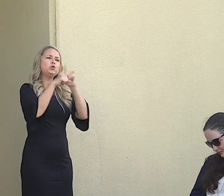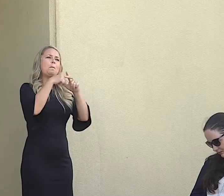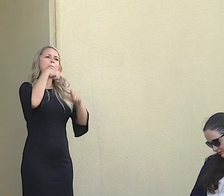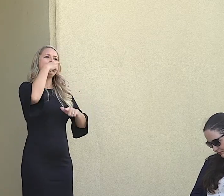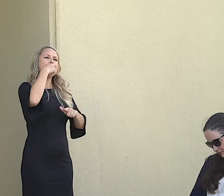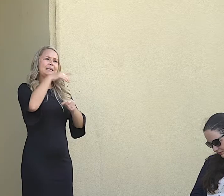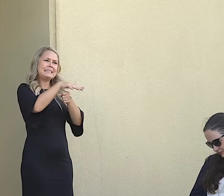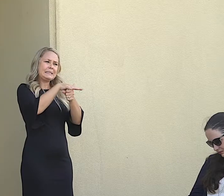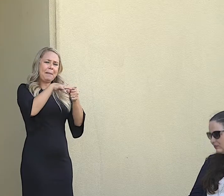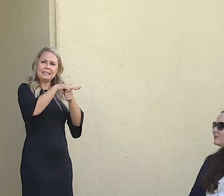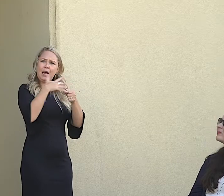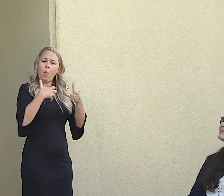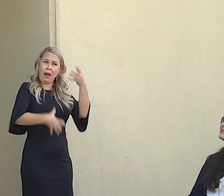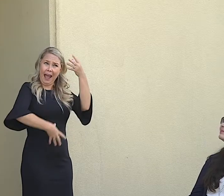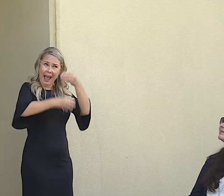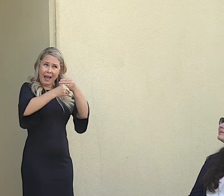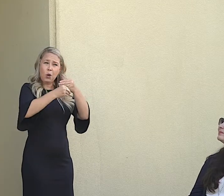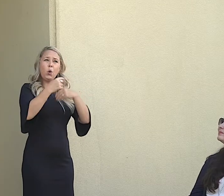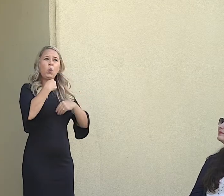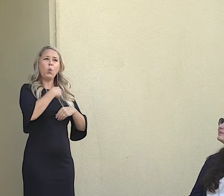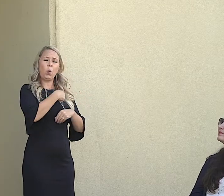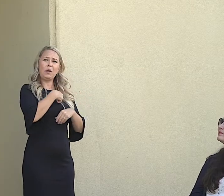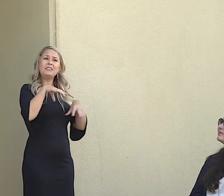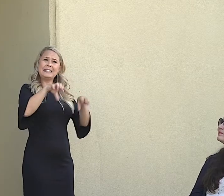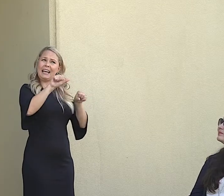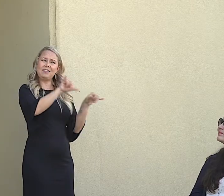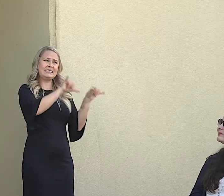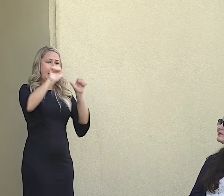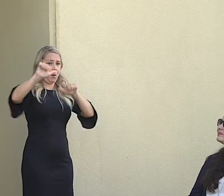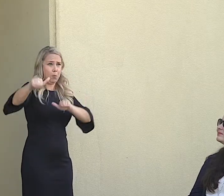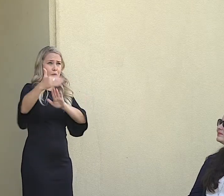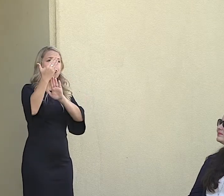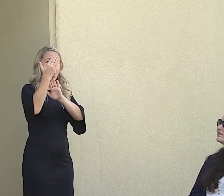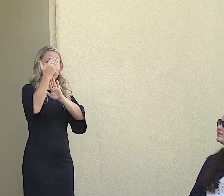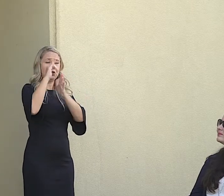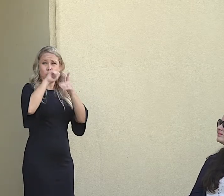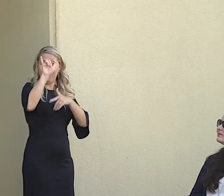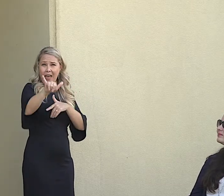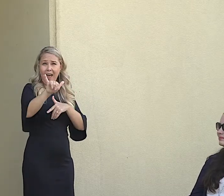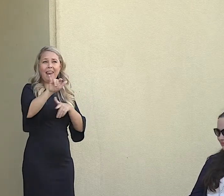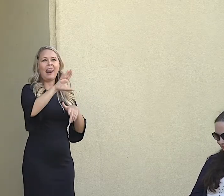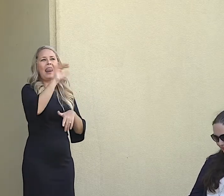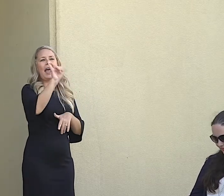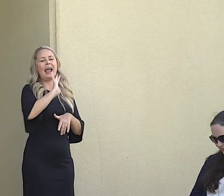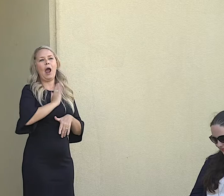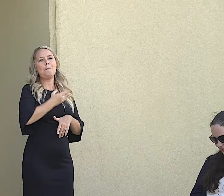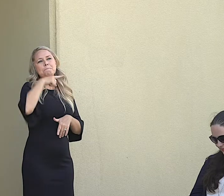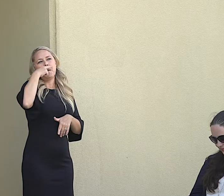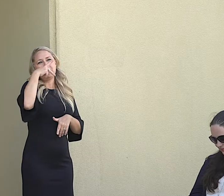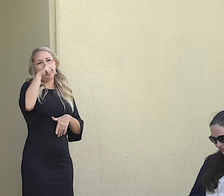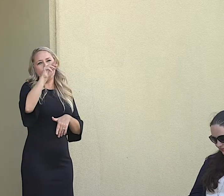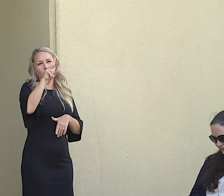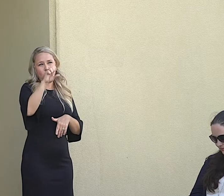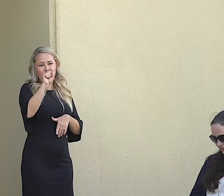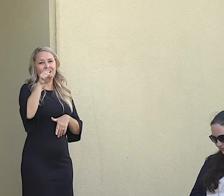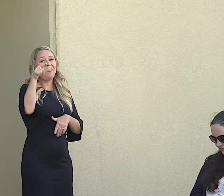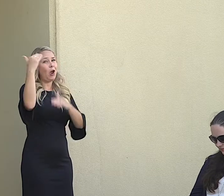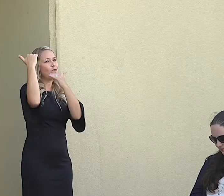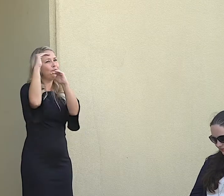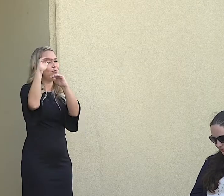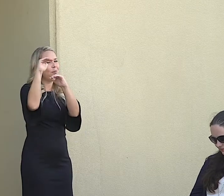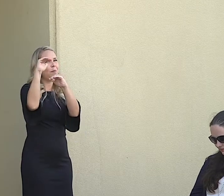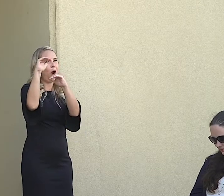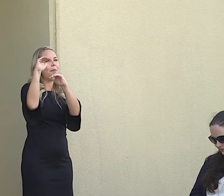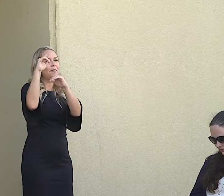spaces. I want to add to that, we've taken the same approach to that we also took with our public parks. So our parks are restricted for